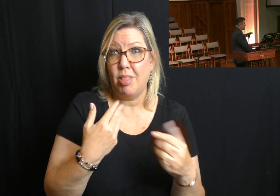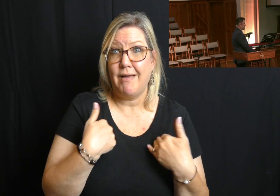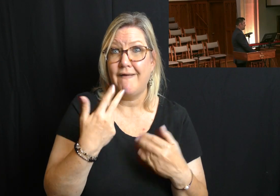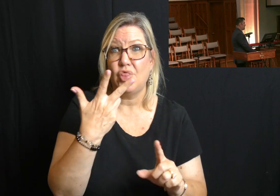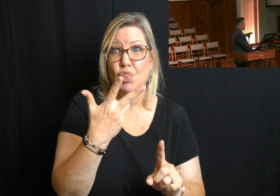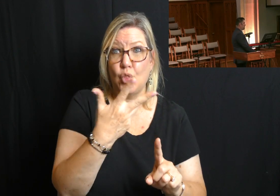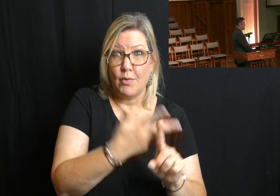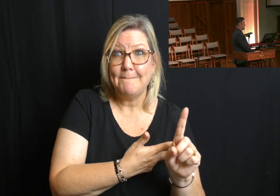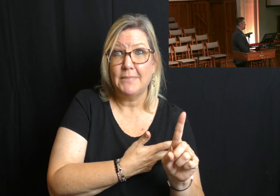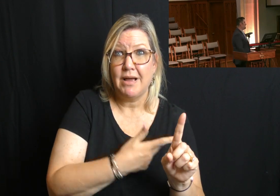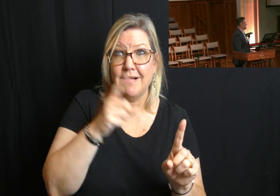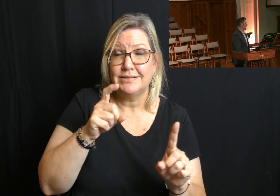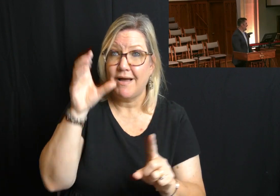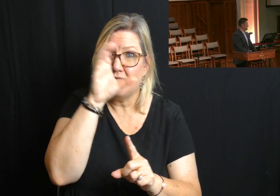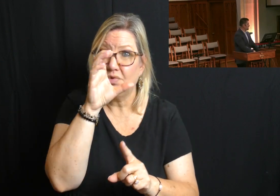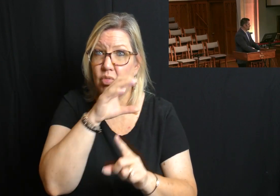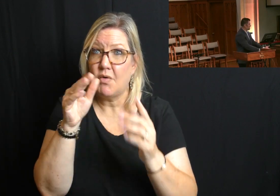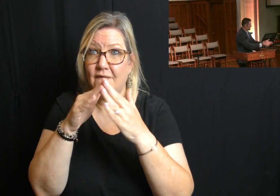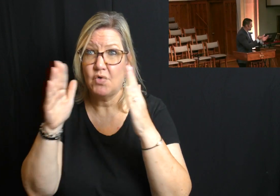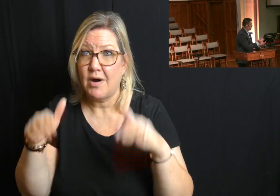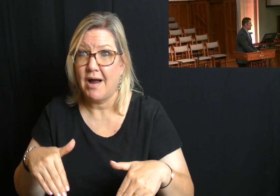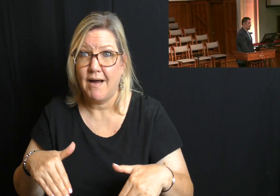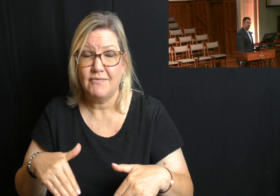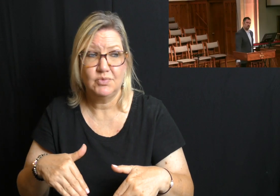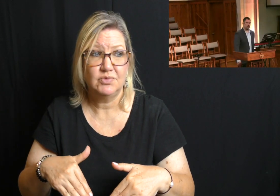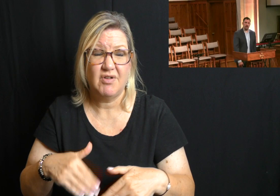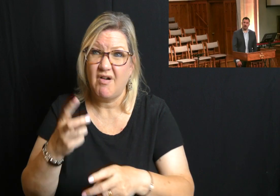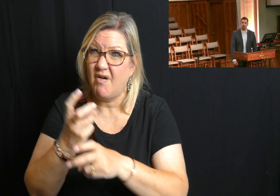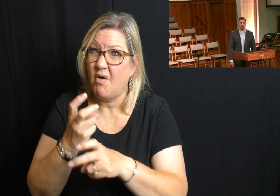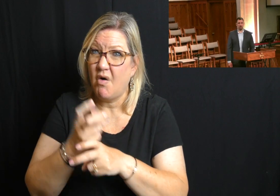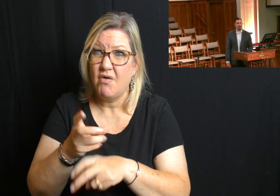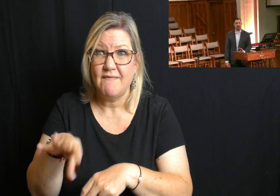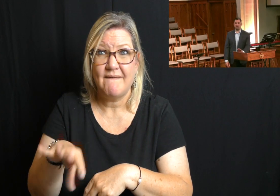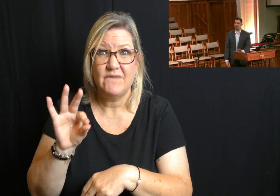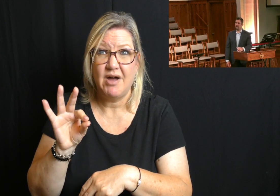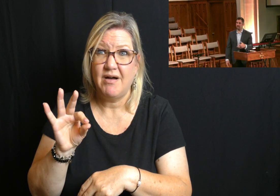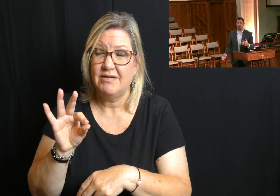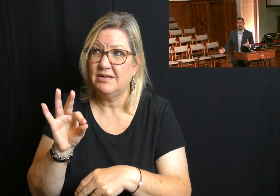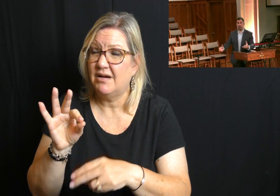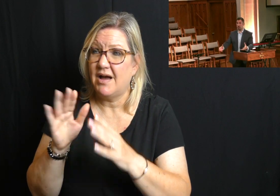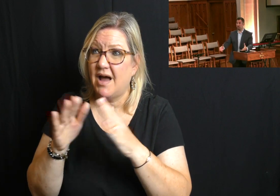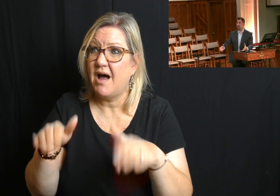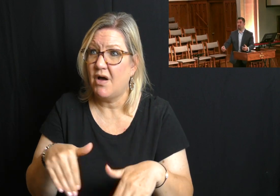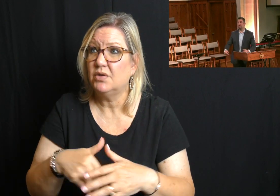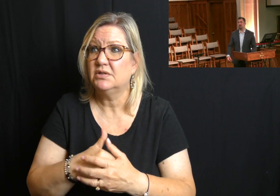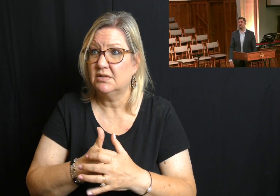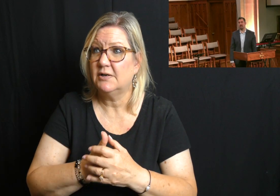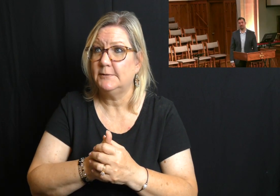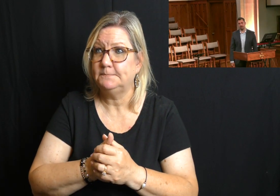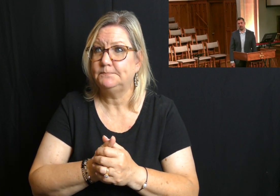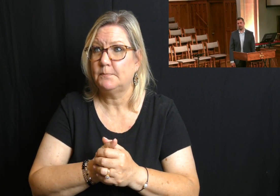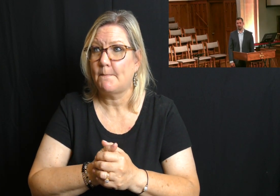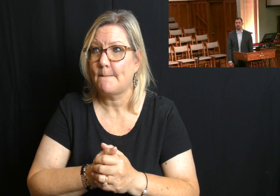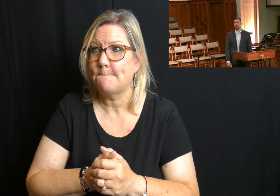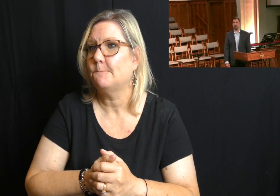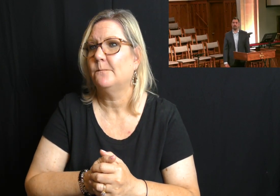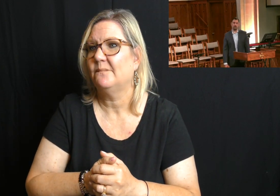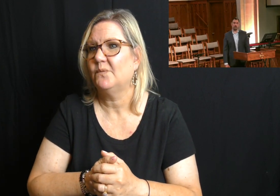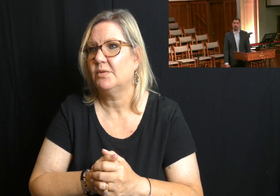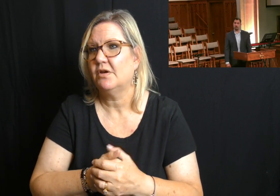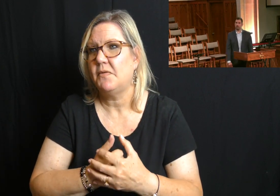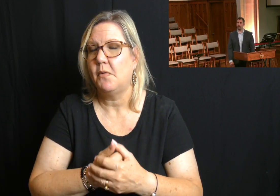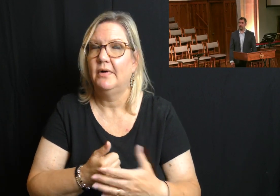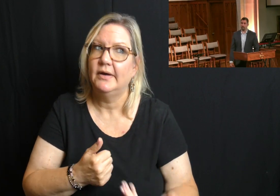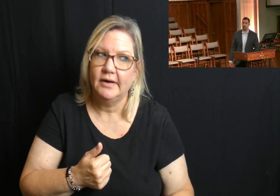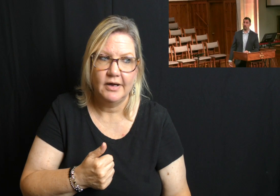place for us to go. And we decided, hey, let's just go ahead, and we found a place we can probably build. And the guy said, well, it's going to take you